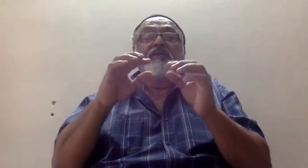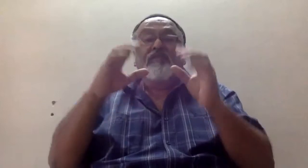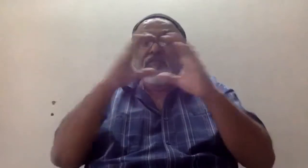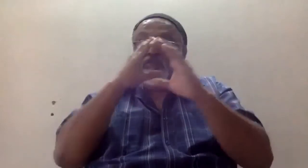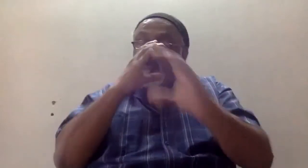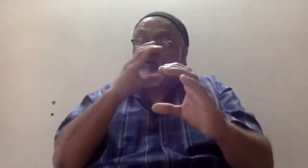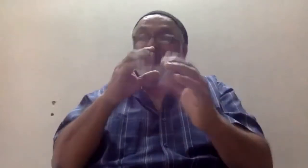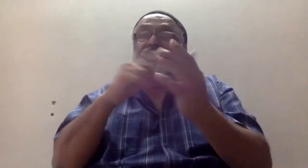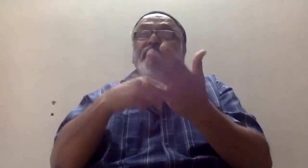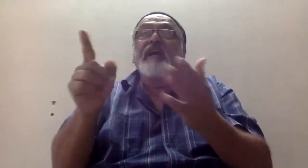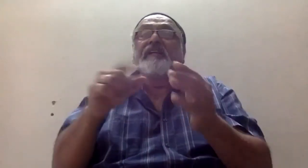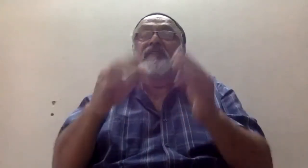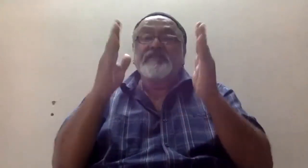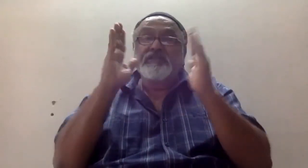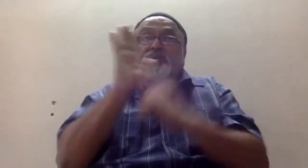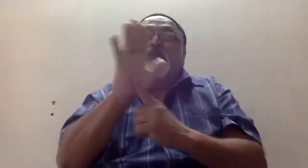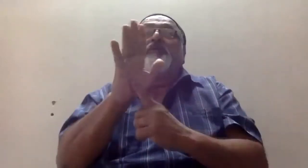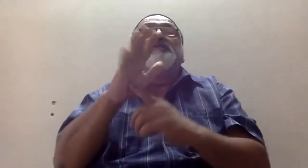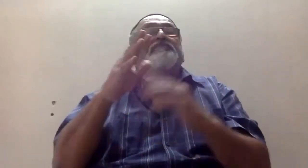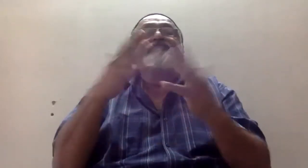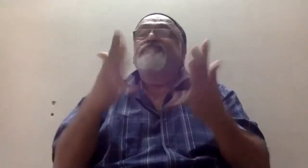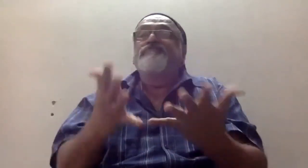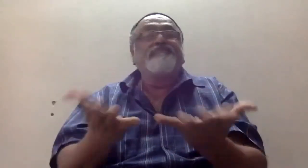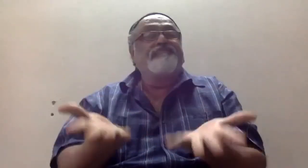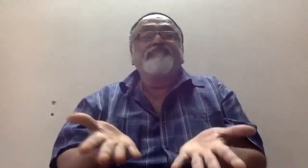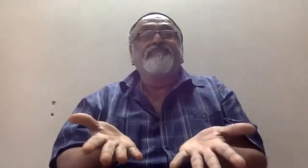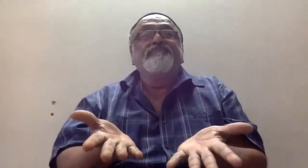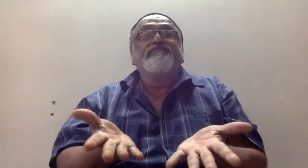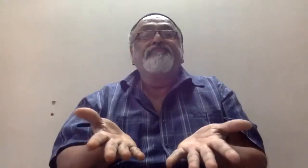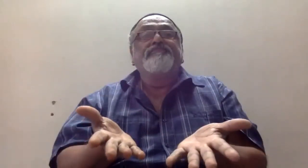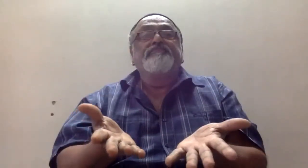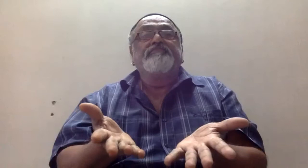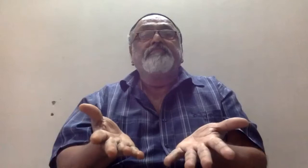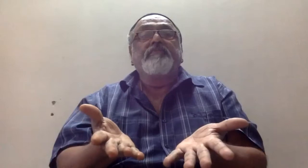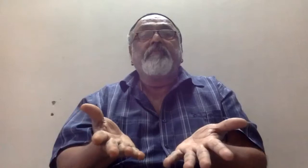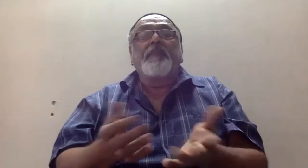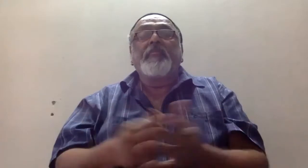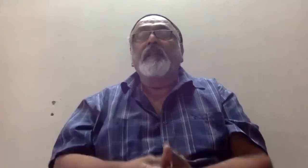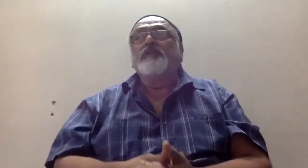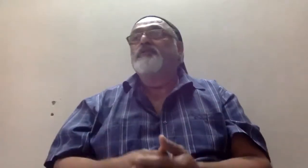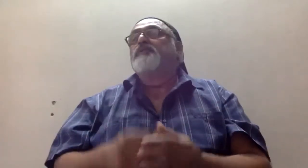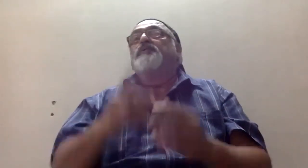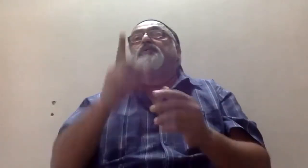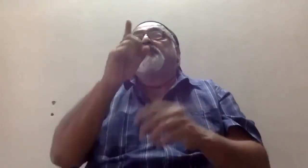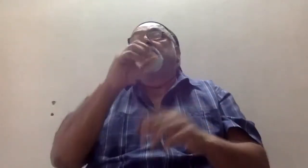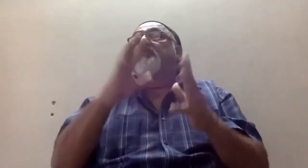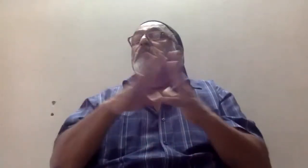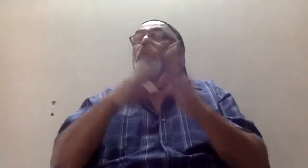deserved. Another major issue is the time taken in the justice delivery. So that renders the